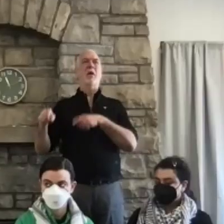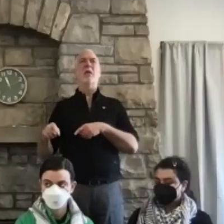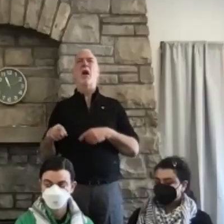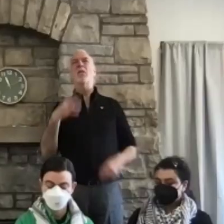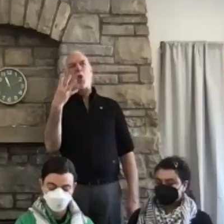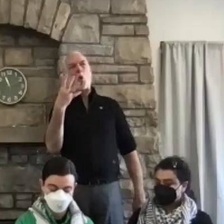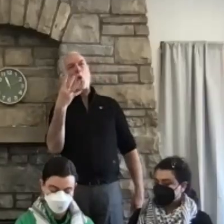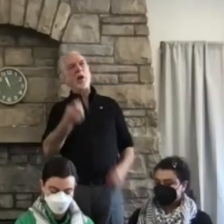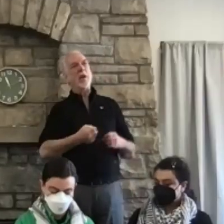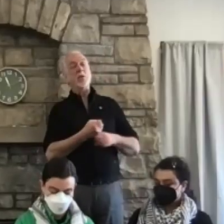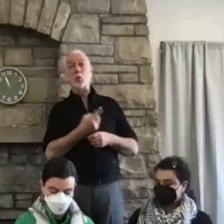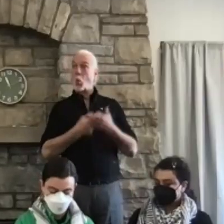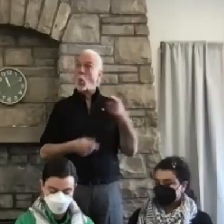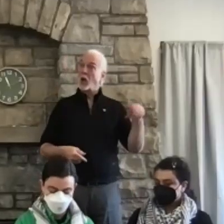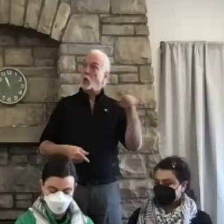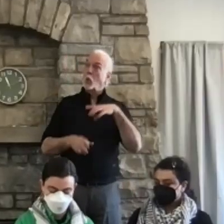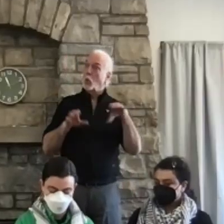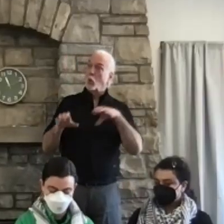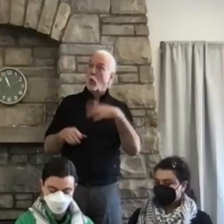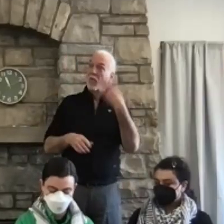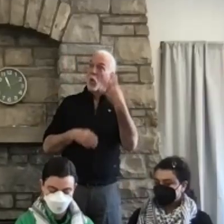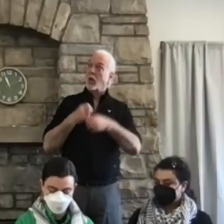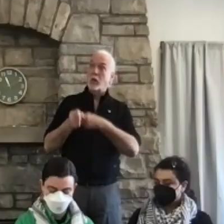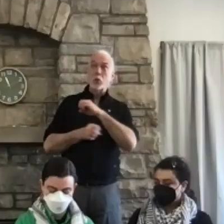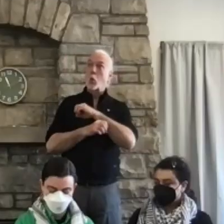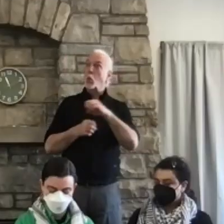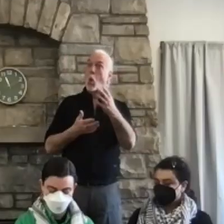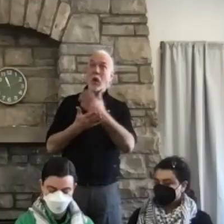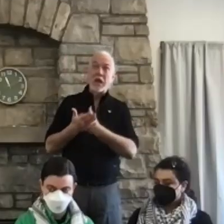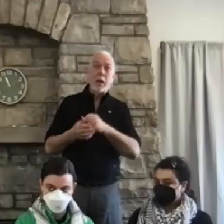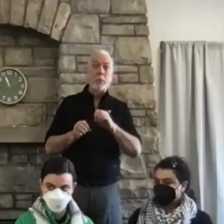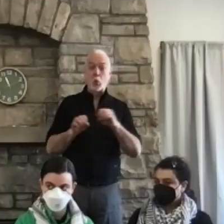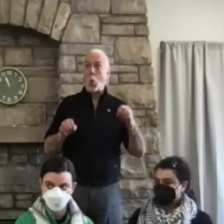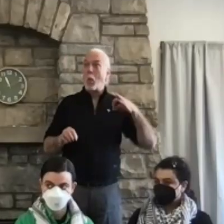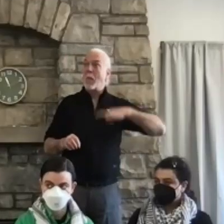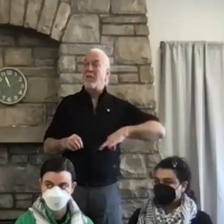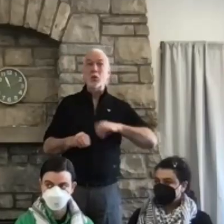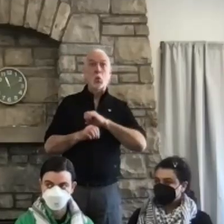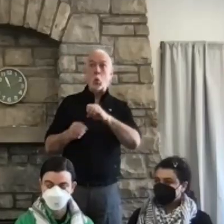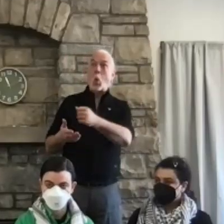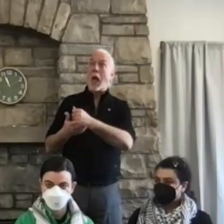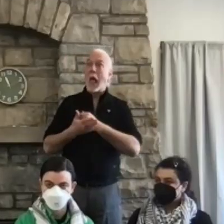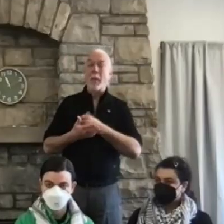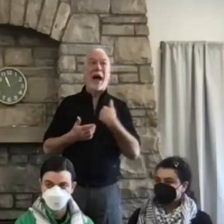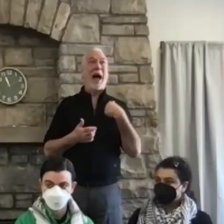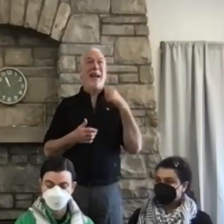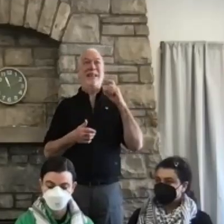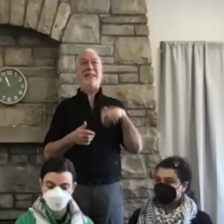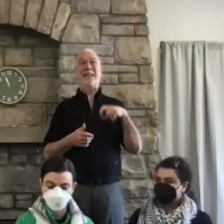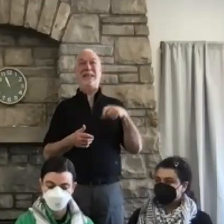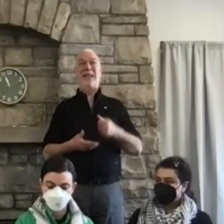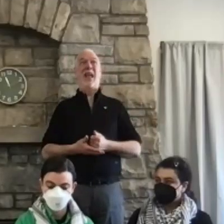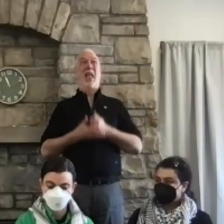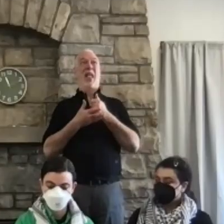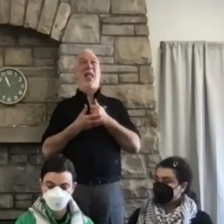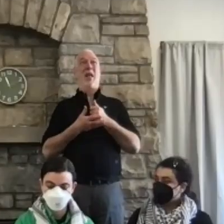do for 4 years with no income, with no anything, no benefits, no help? That means like I need assistance, you